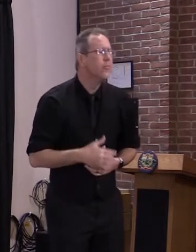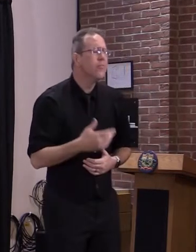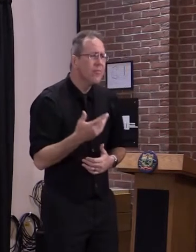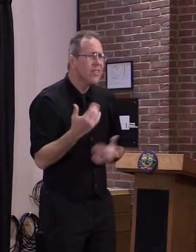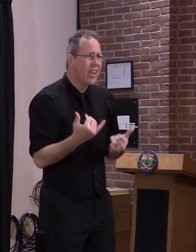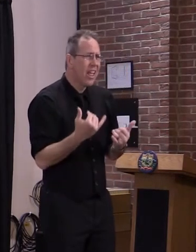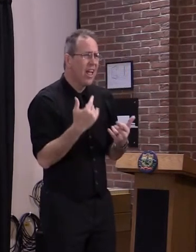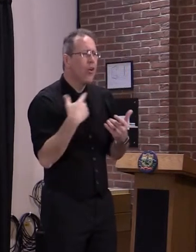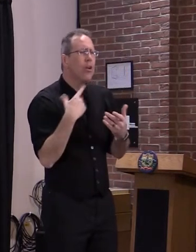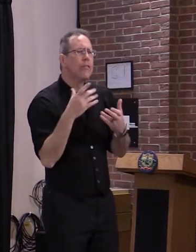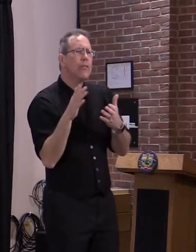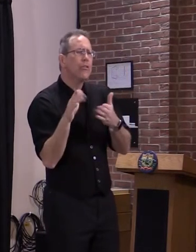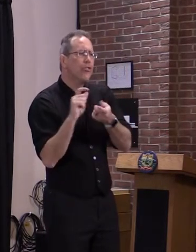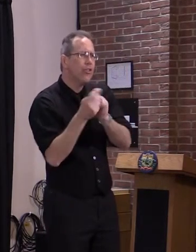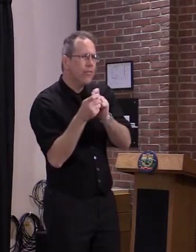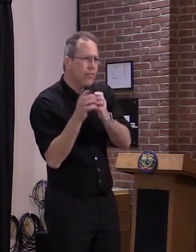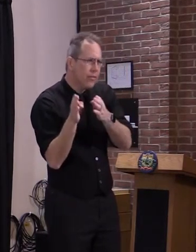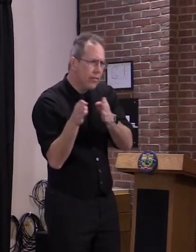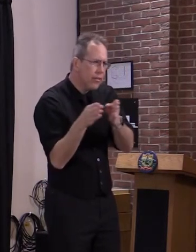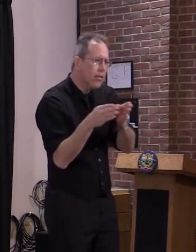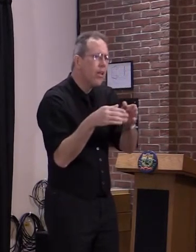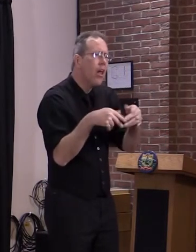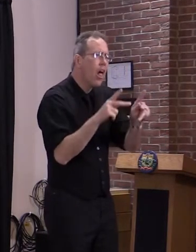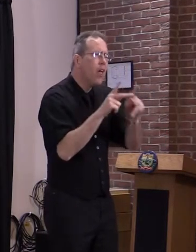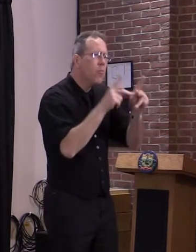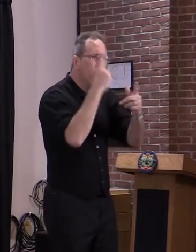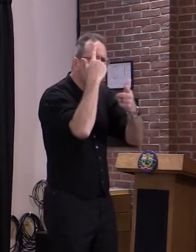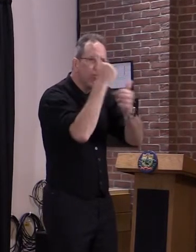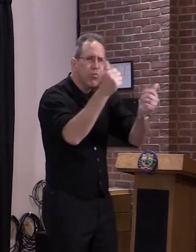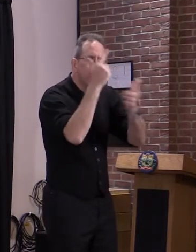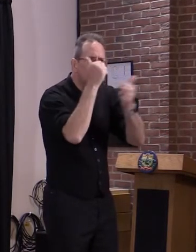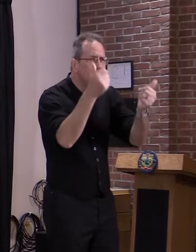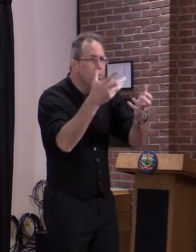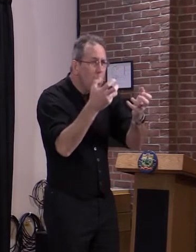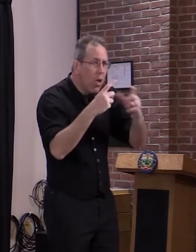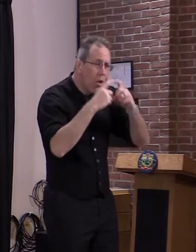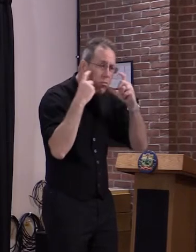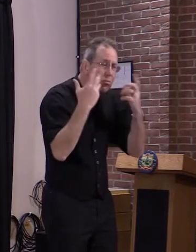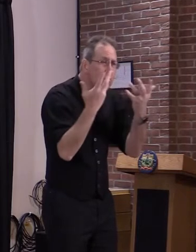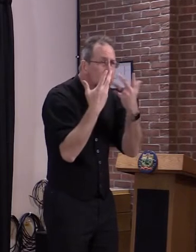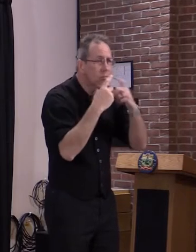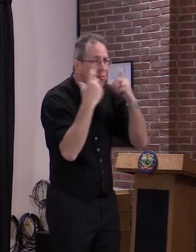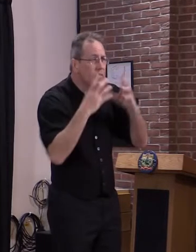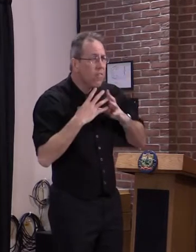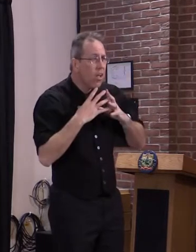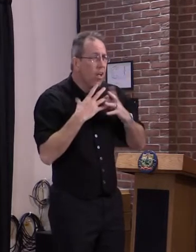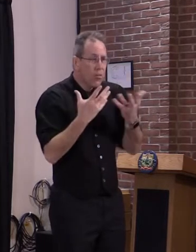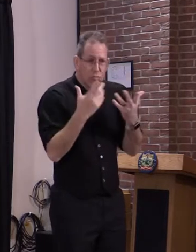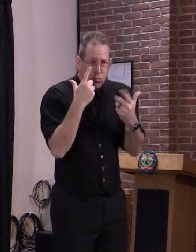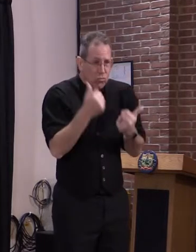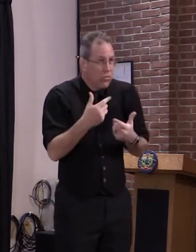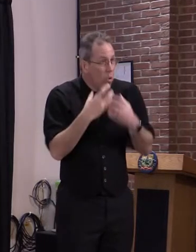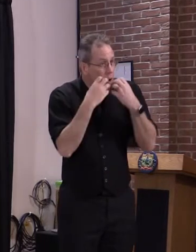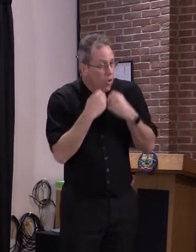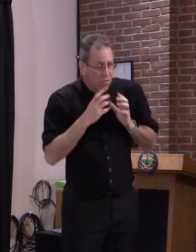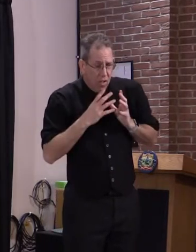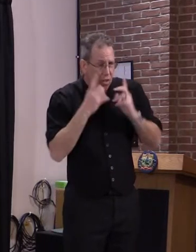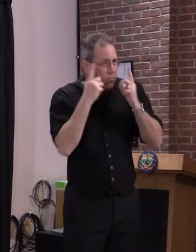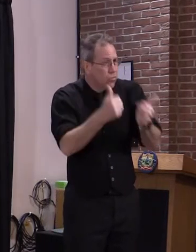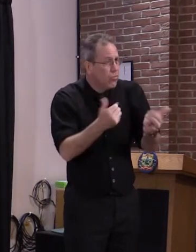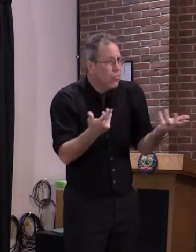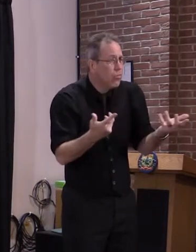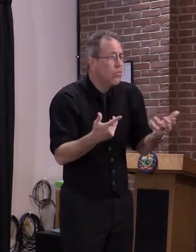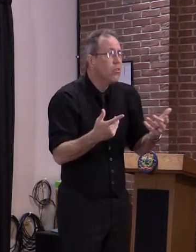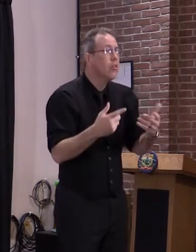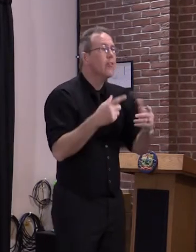risk and taking into account their own personal circumstances and those of their loved ones around